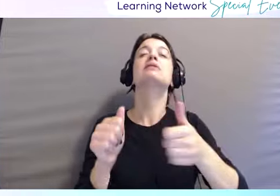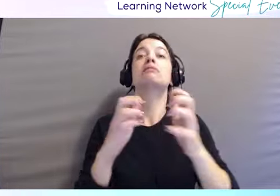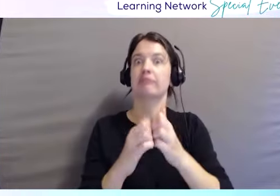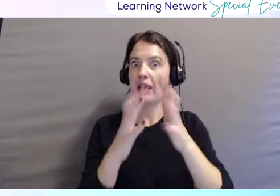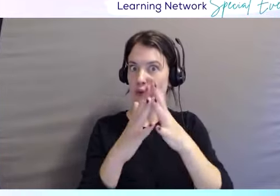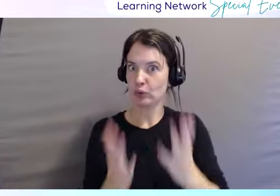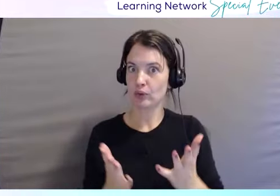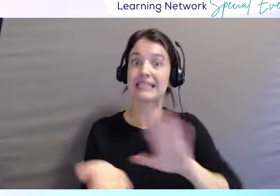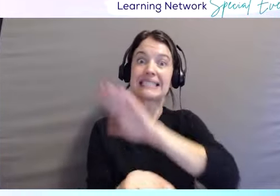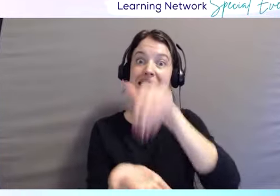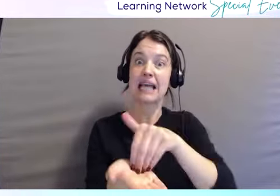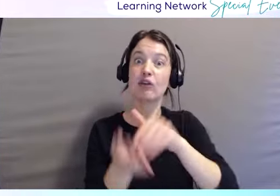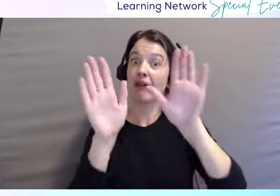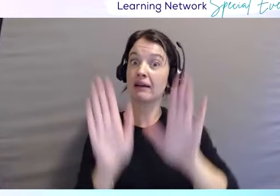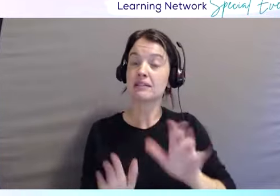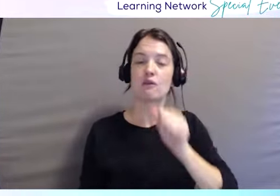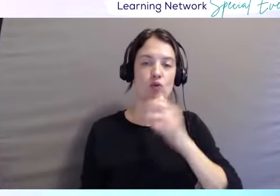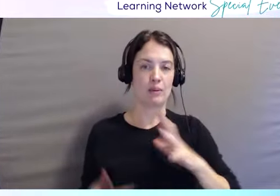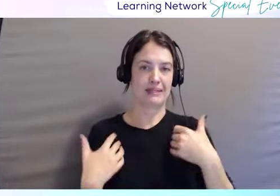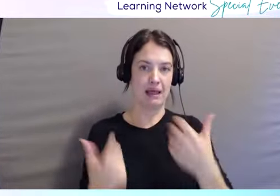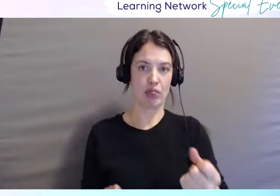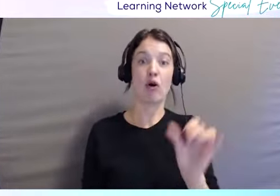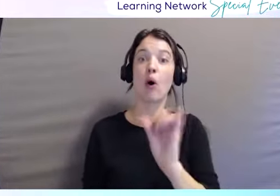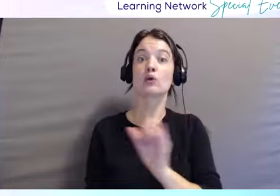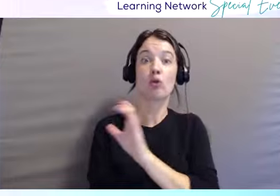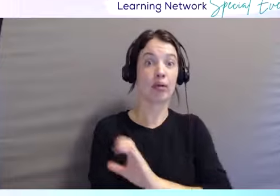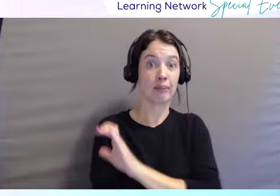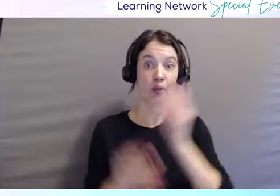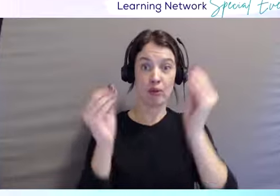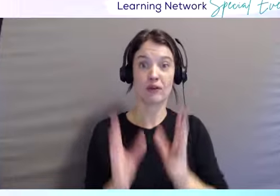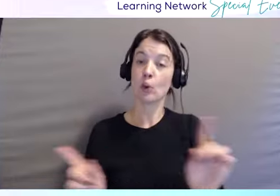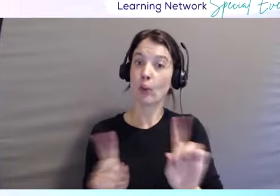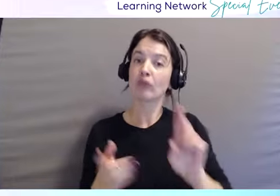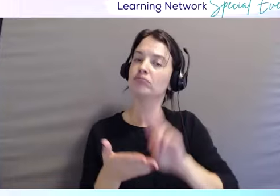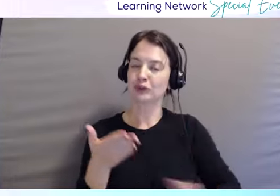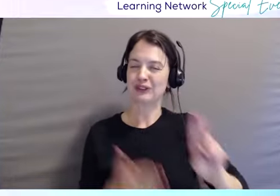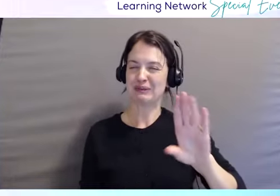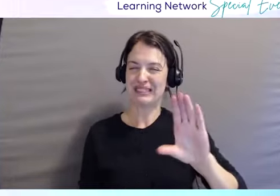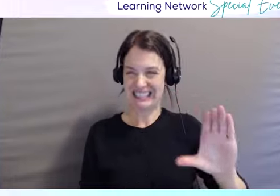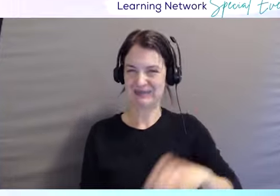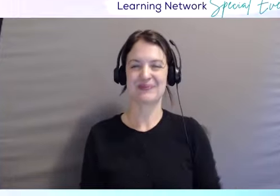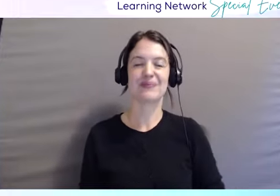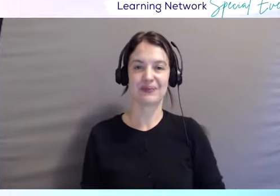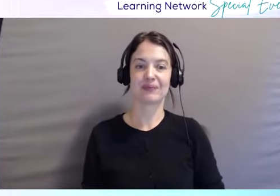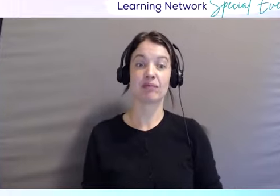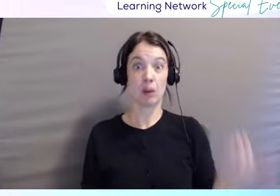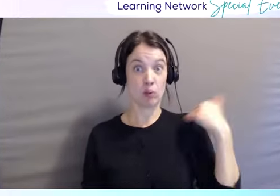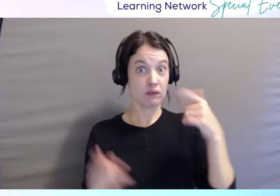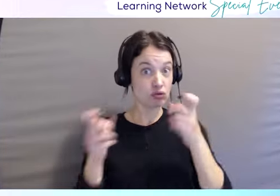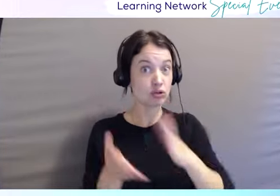Women's Health and a clinical professor at the University of British Columbia. She was previously the director of the Center for Research on Violence Against